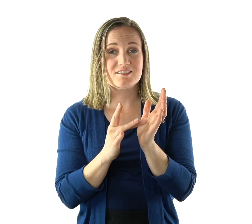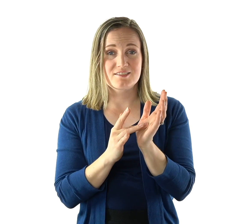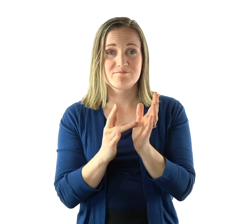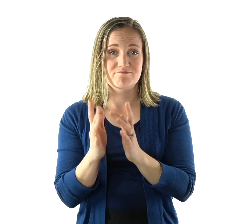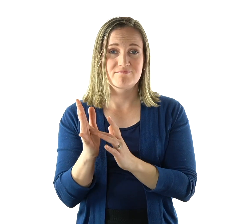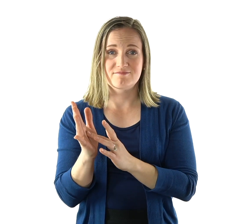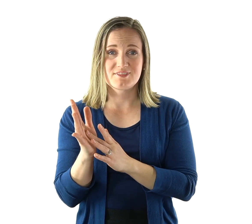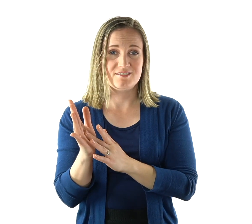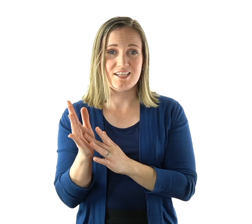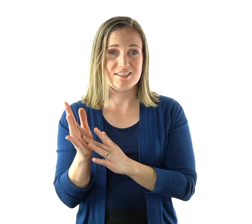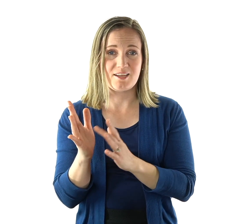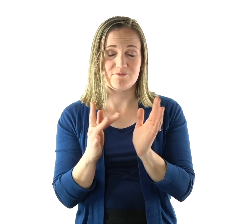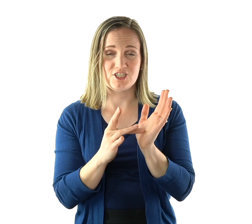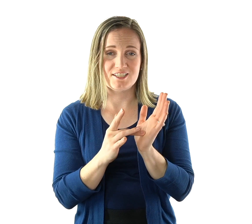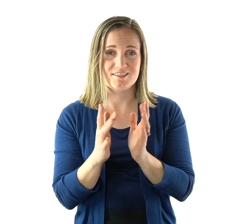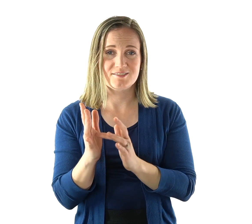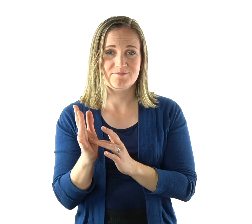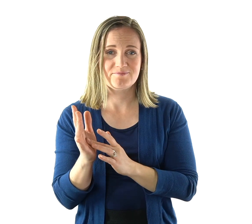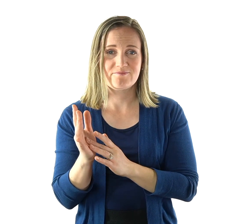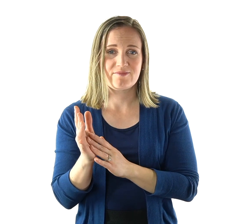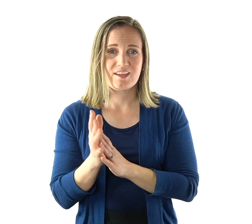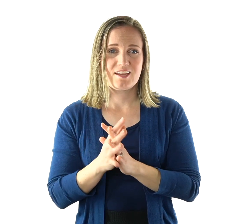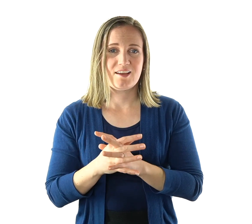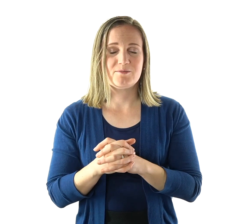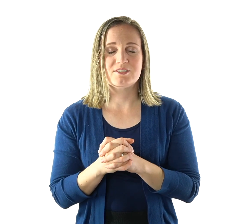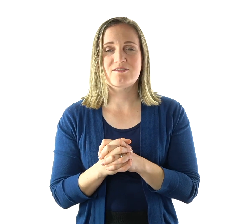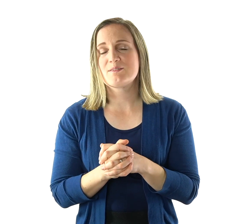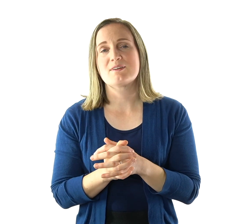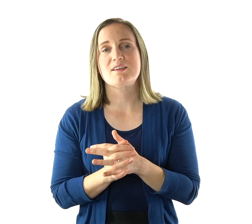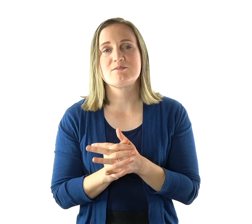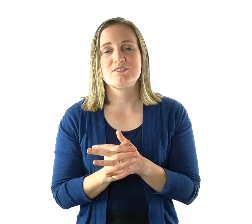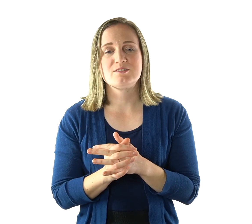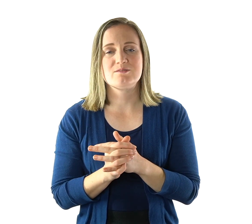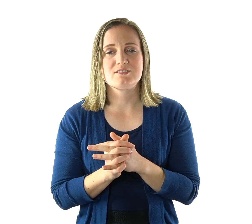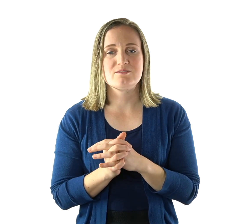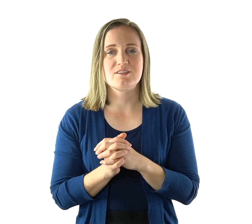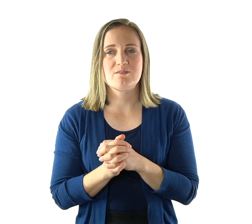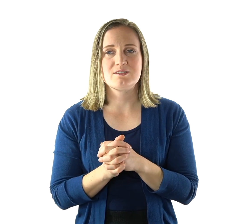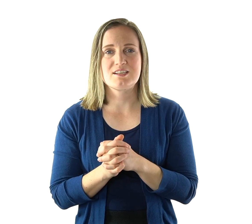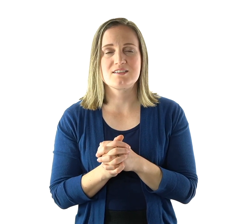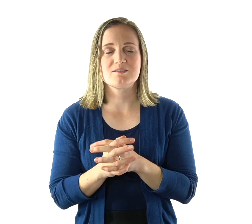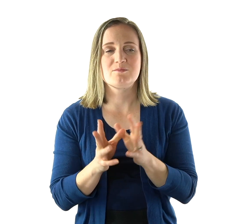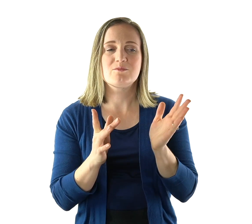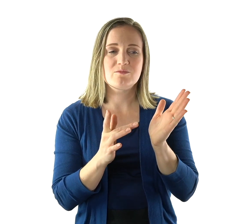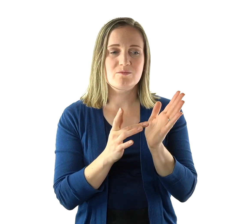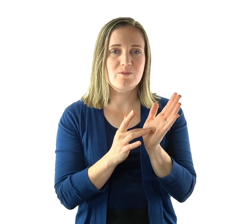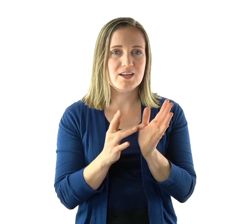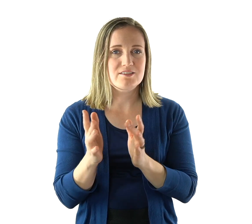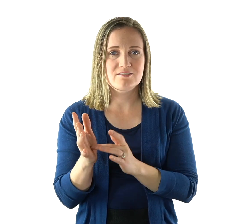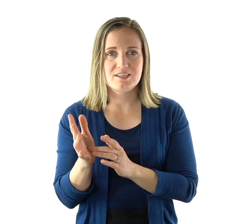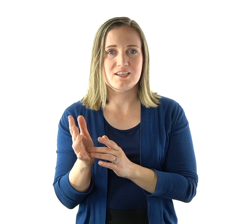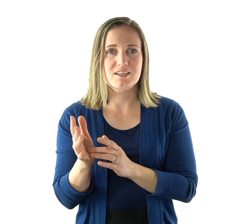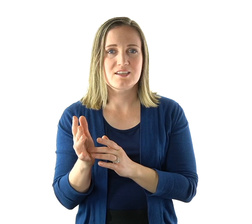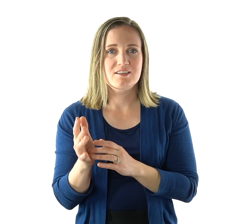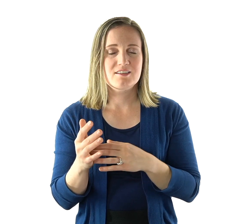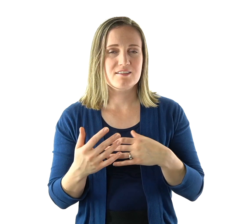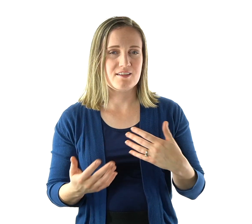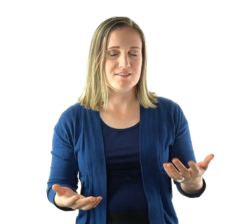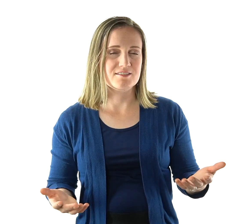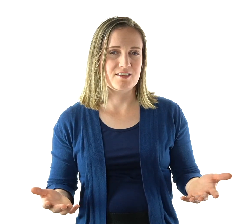is his name, Jesus. And what's fun about that one too is you can always ask him, why do you think that's the sign